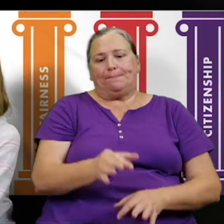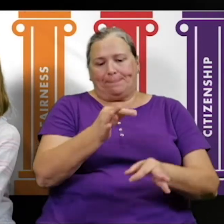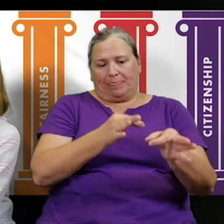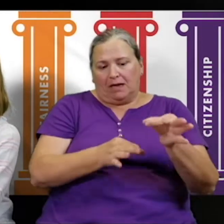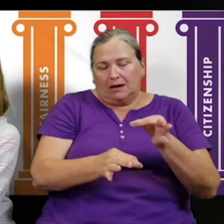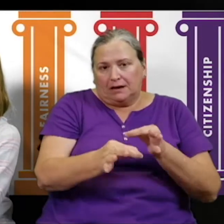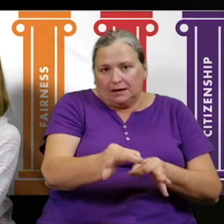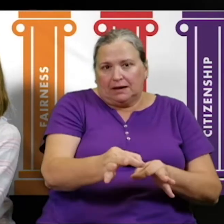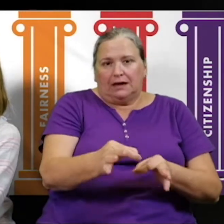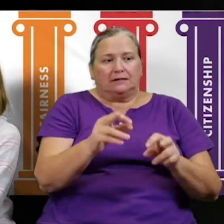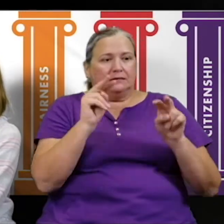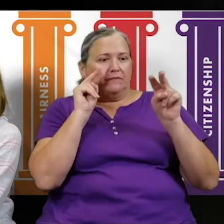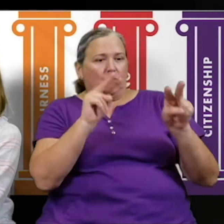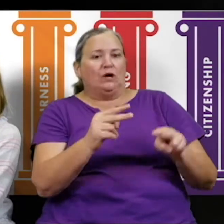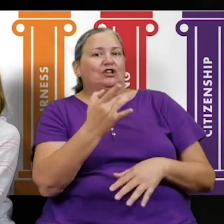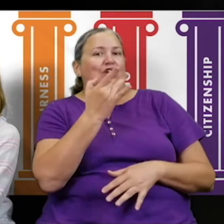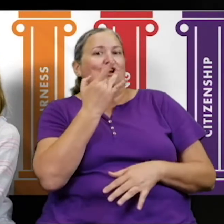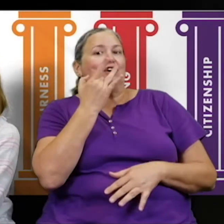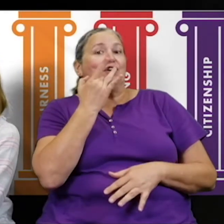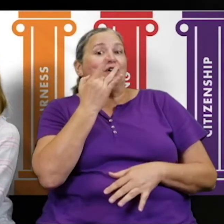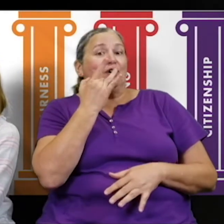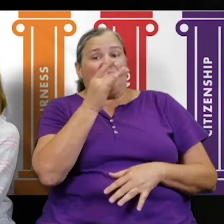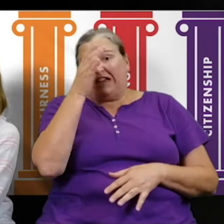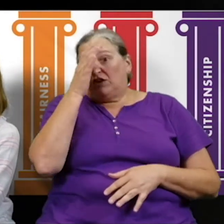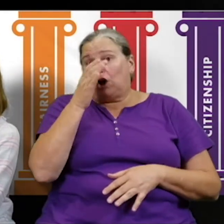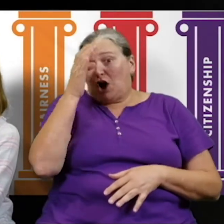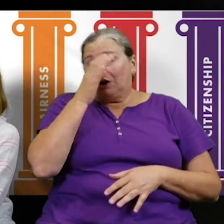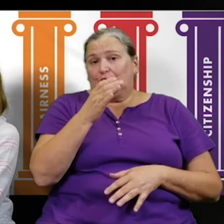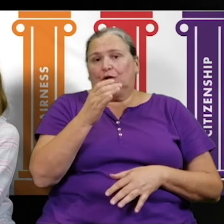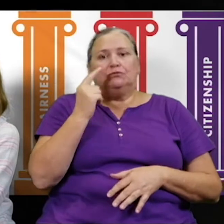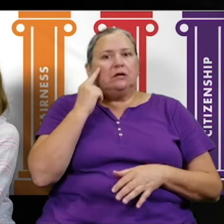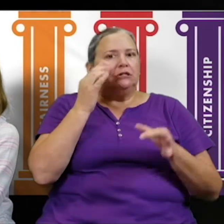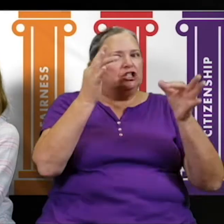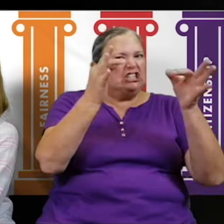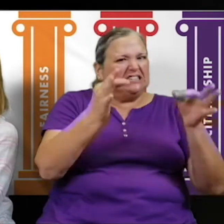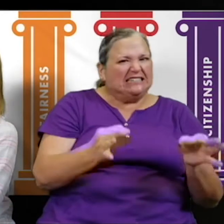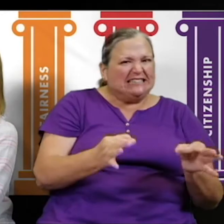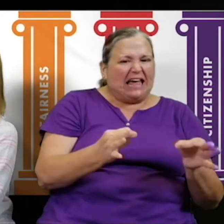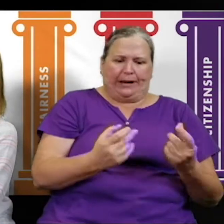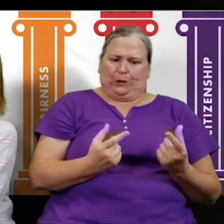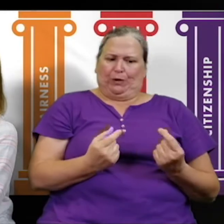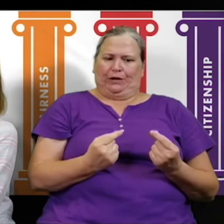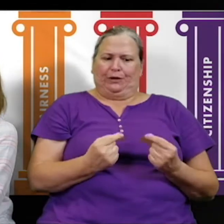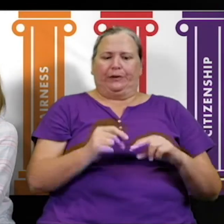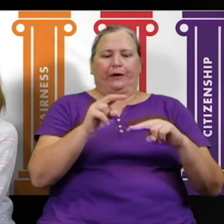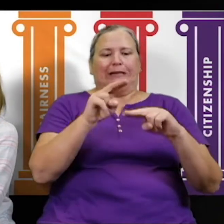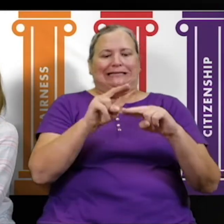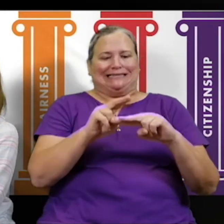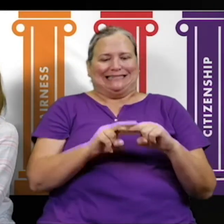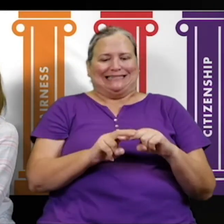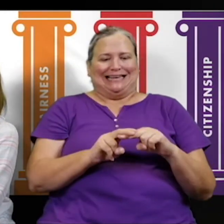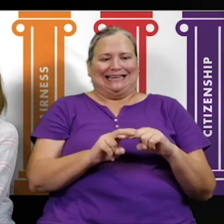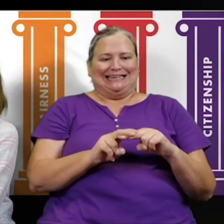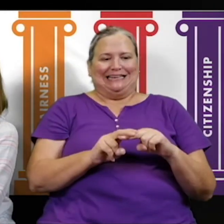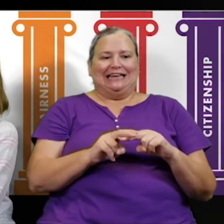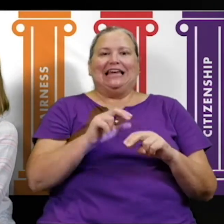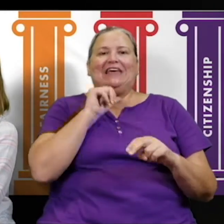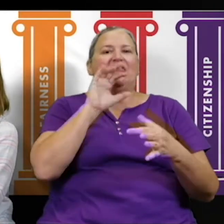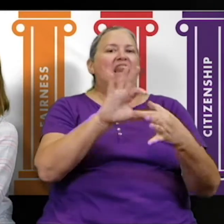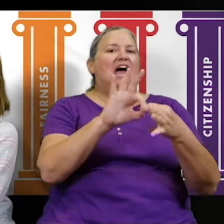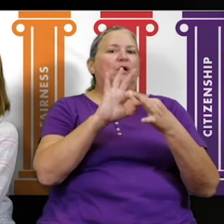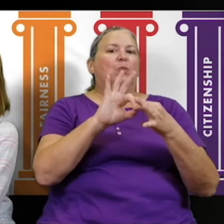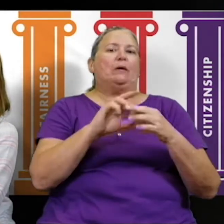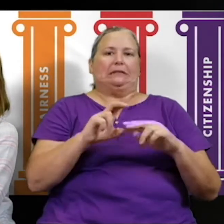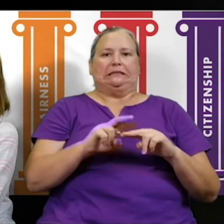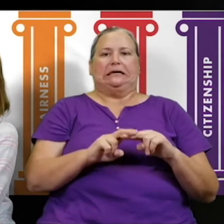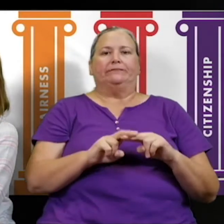Instead of watching her favorite cartoons, Lily decided to sit in the uncooperative chair.